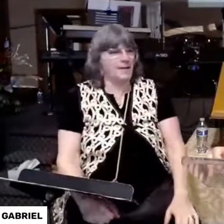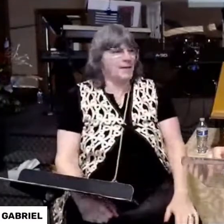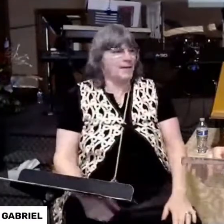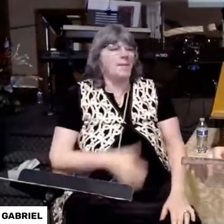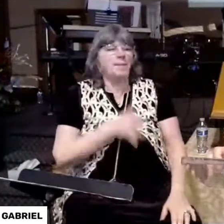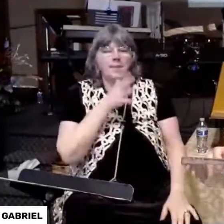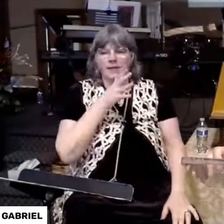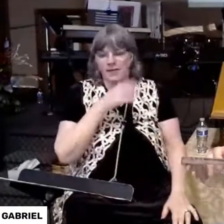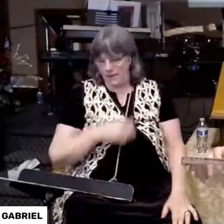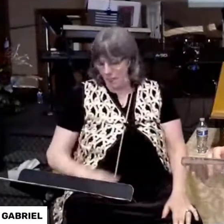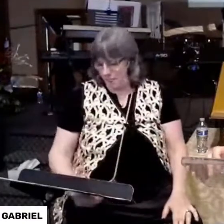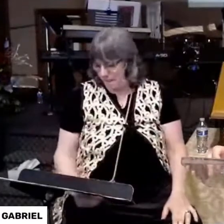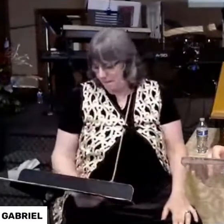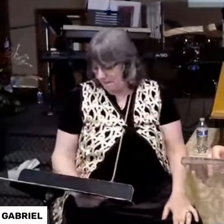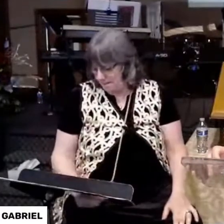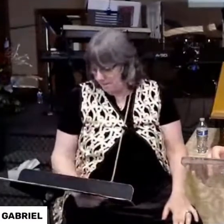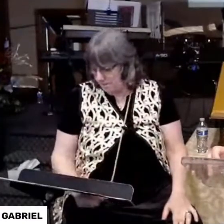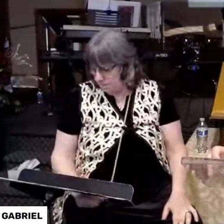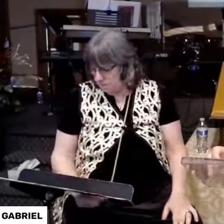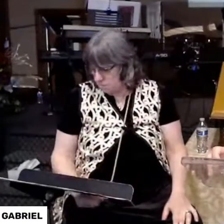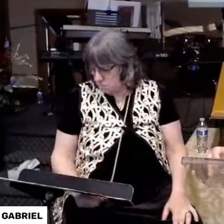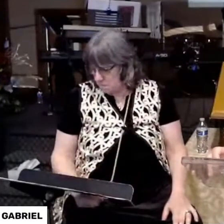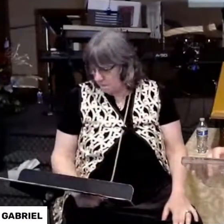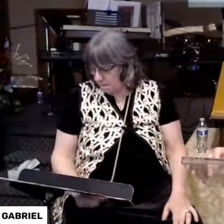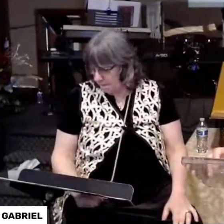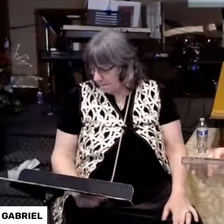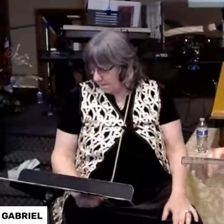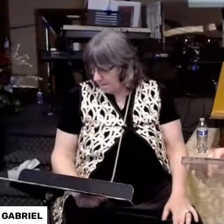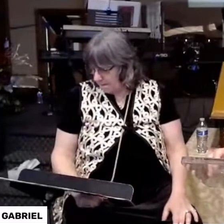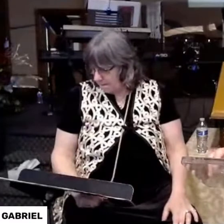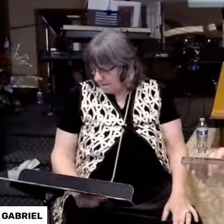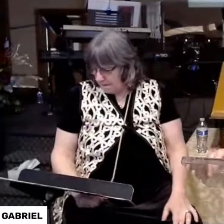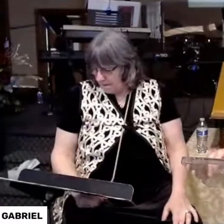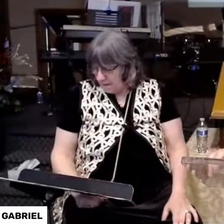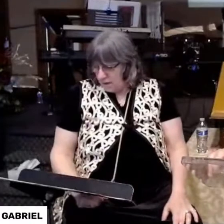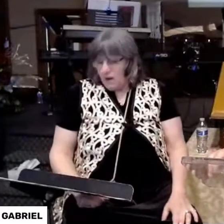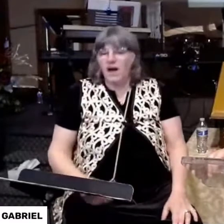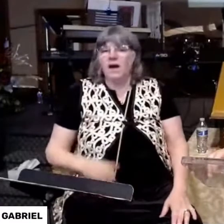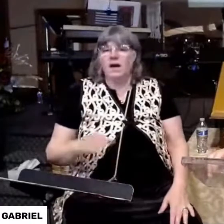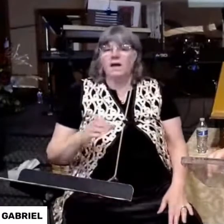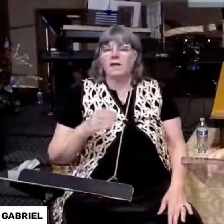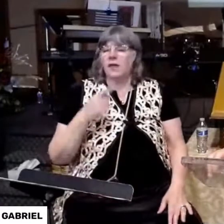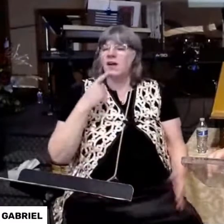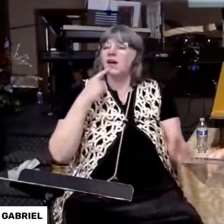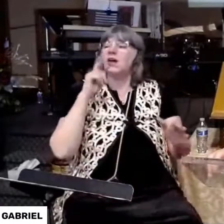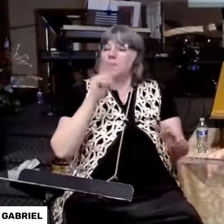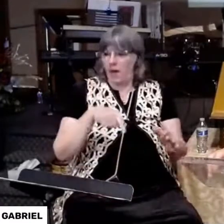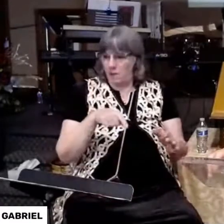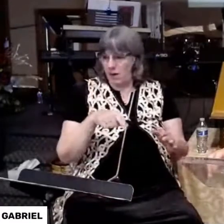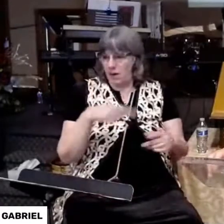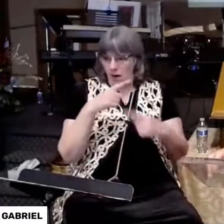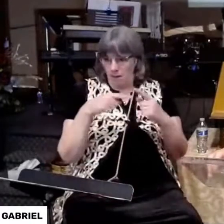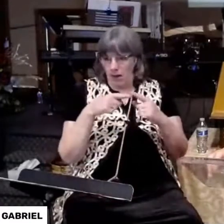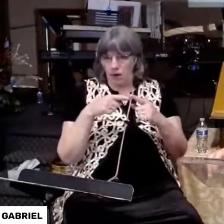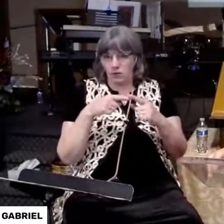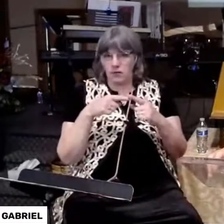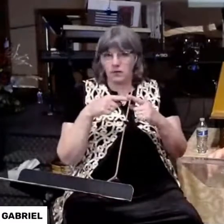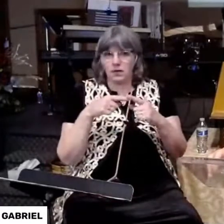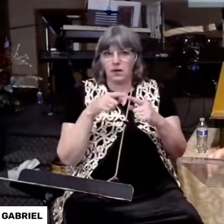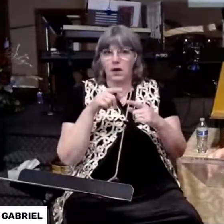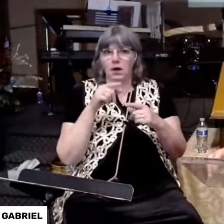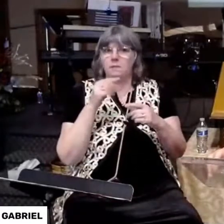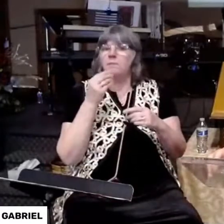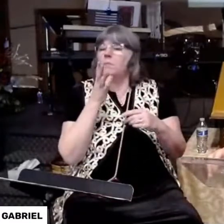You know, the commandment toward mother birds is similar to the fifth commandment to